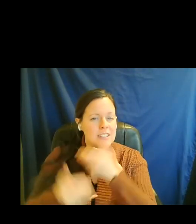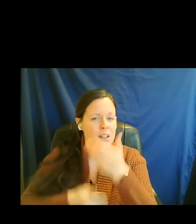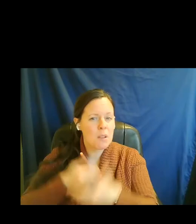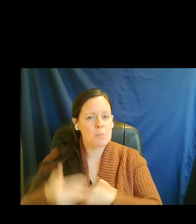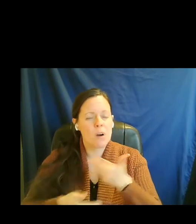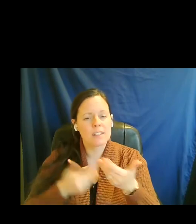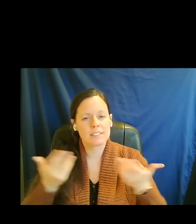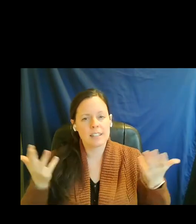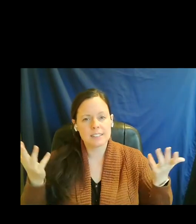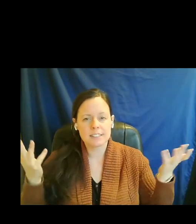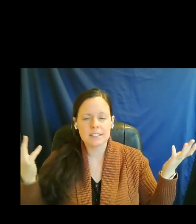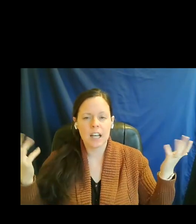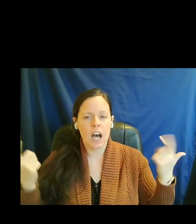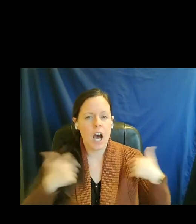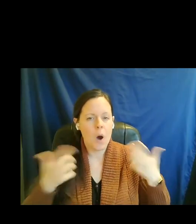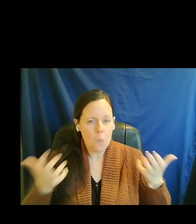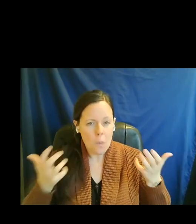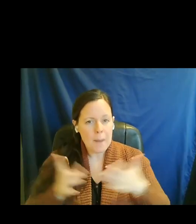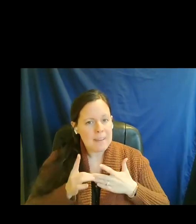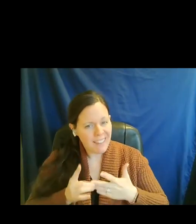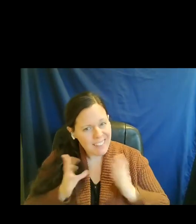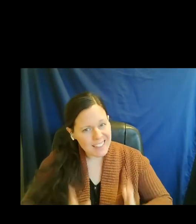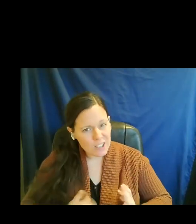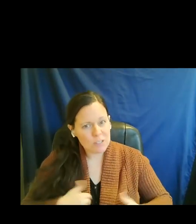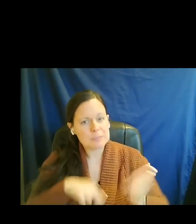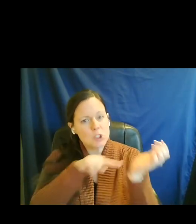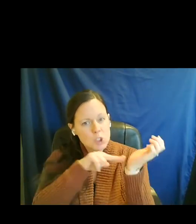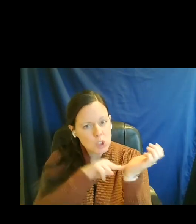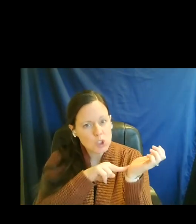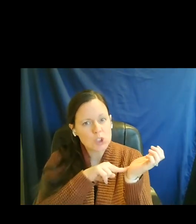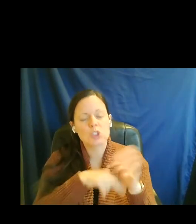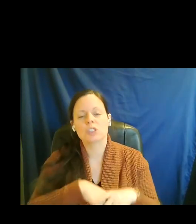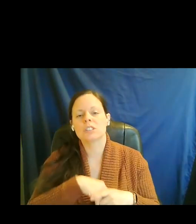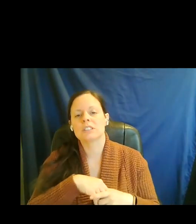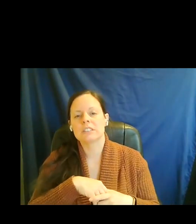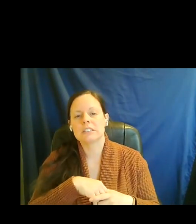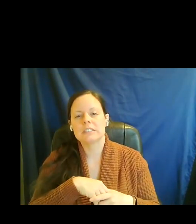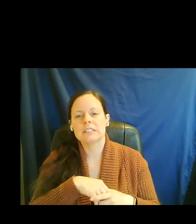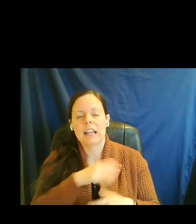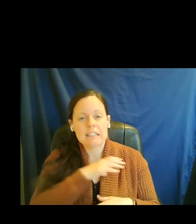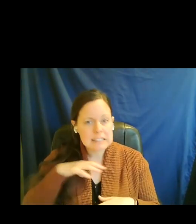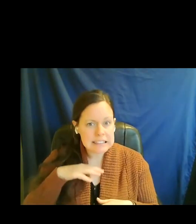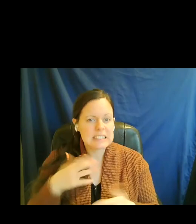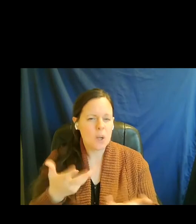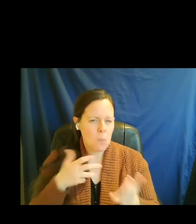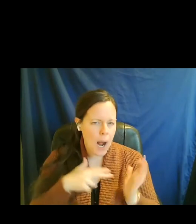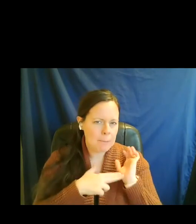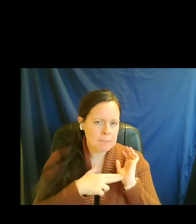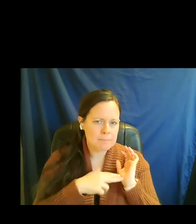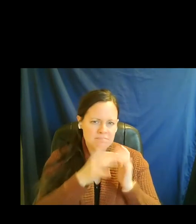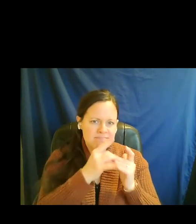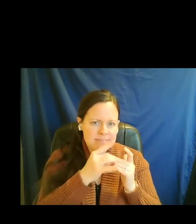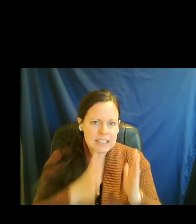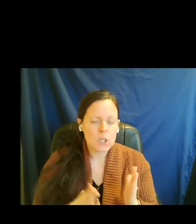to be a leader. As a nurse and as a citizen, I want you to know